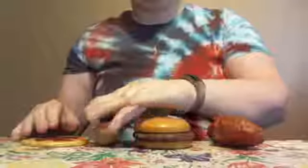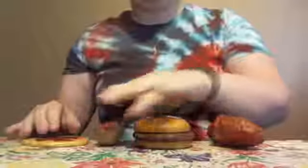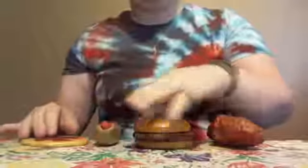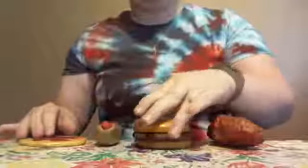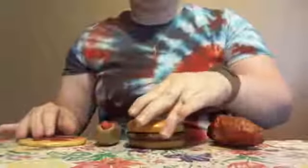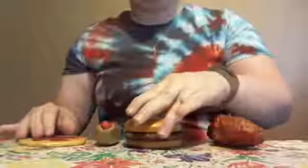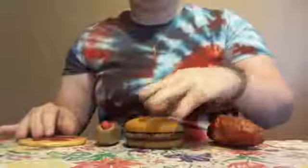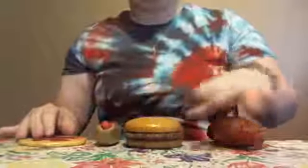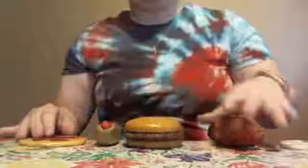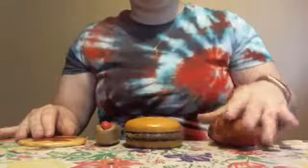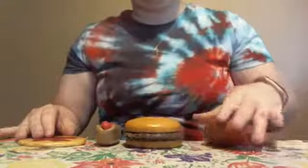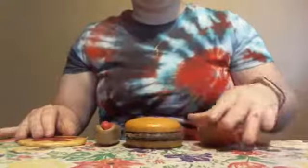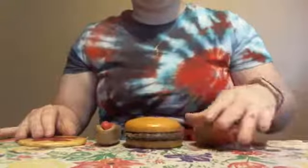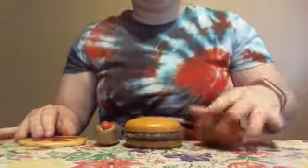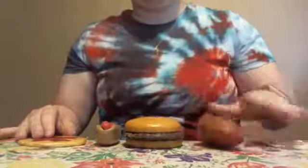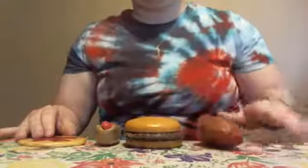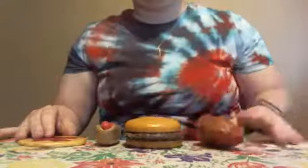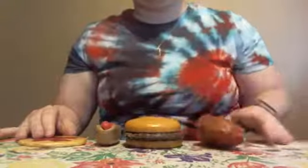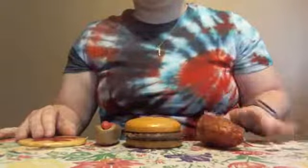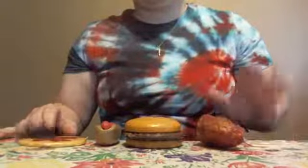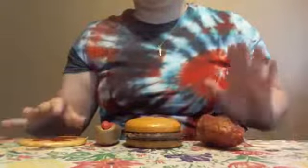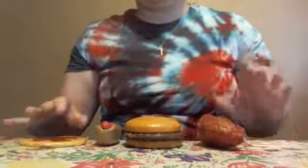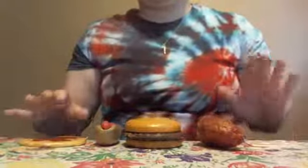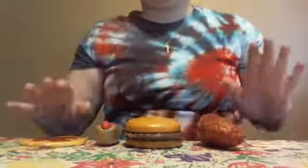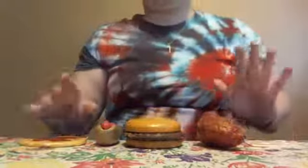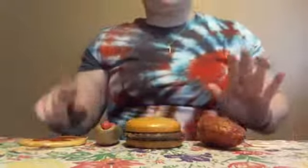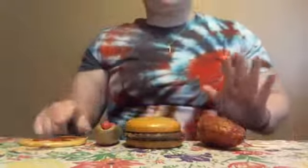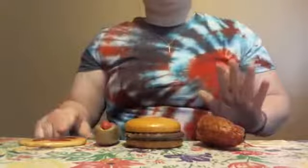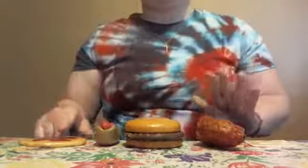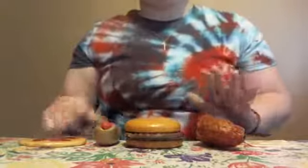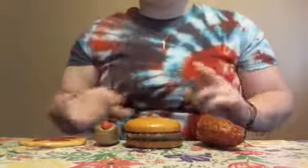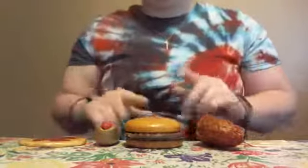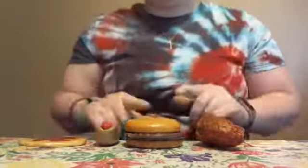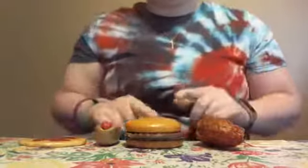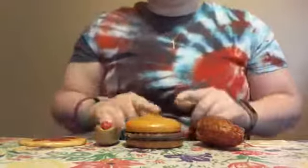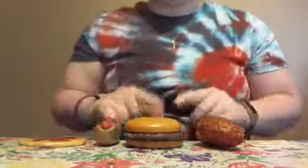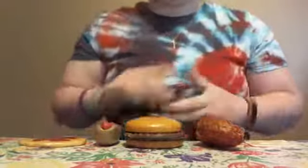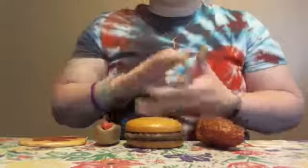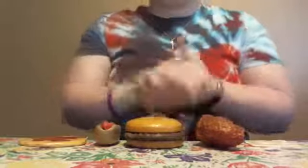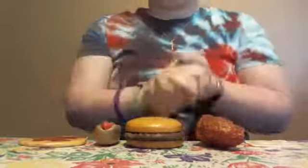I'm going to slide these all over. It's like that. Okay, our hamburger,